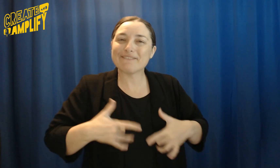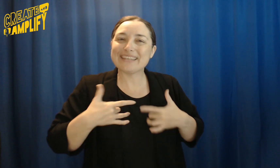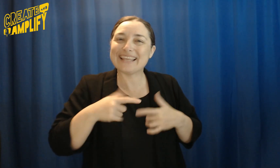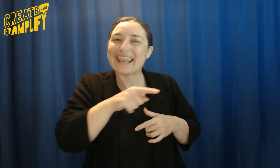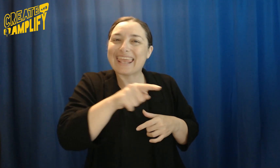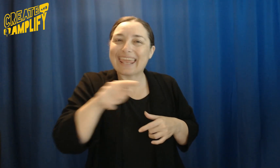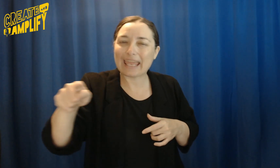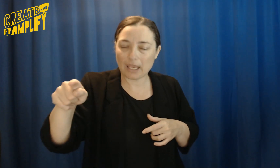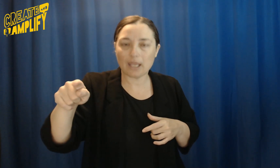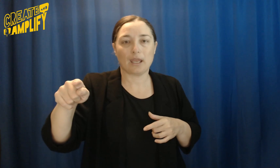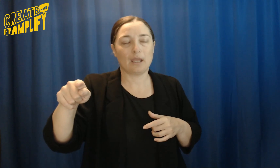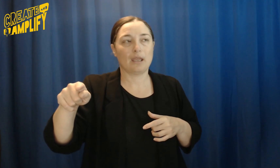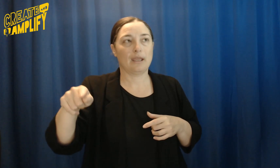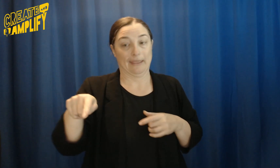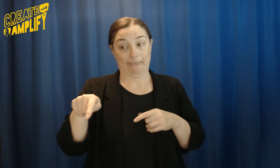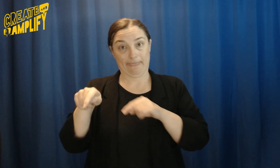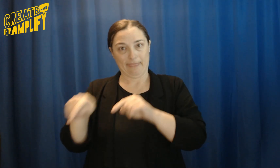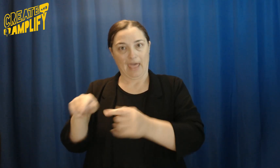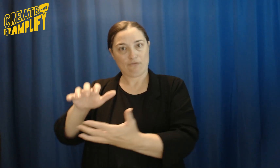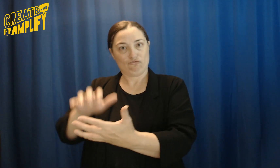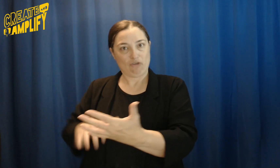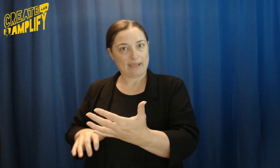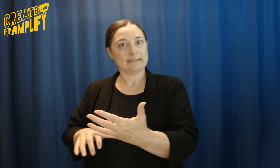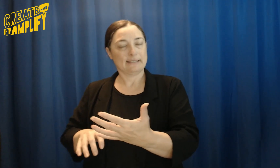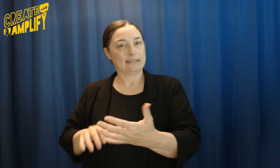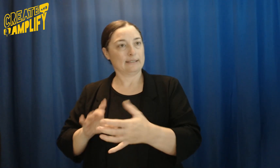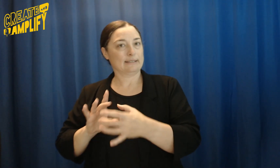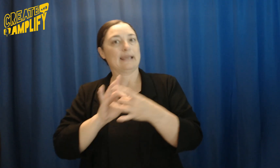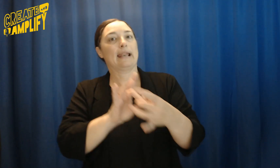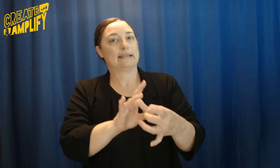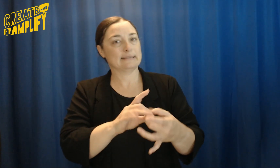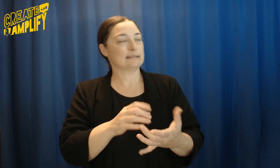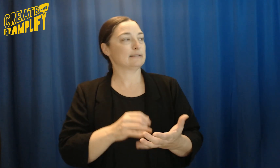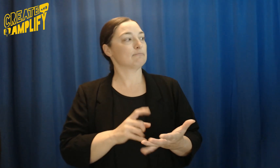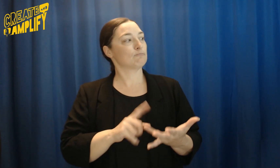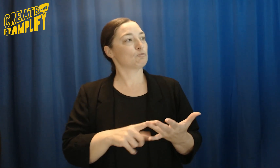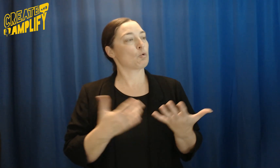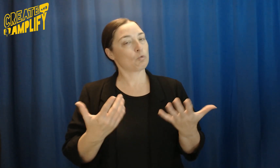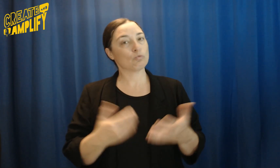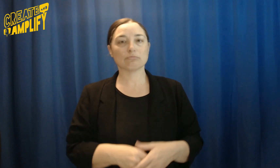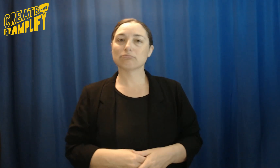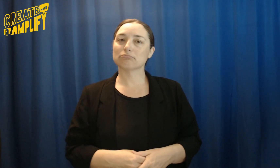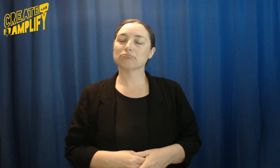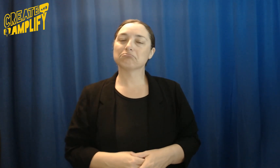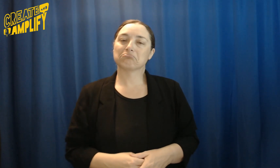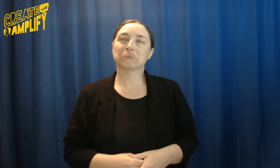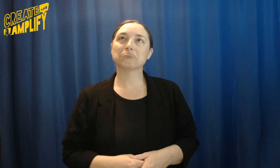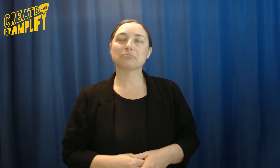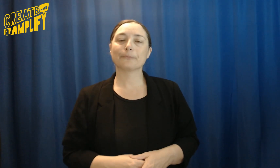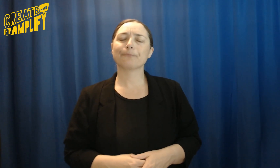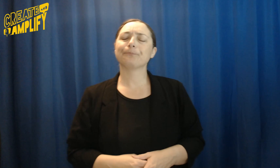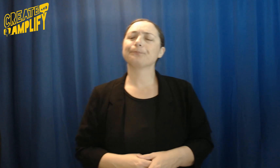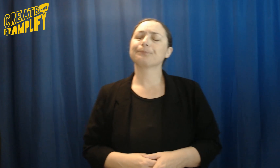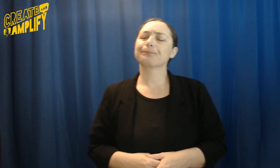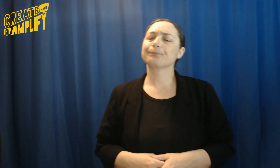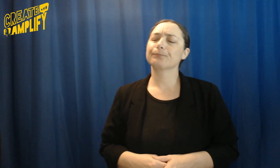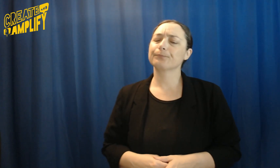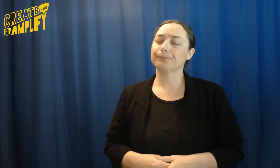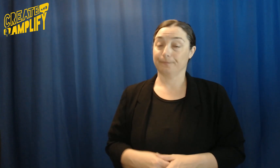themselves. Yeah, it's being connected to others and reading the room, I guess. I've done a little bit of memoir